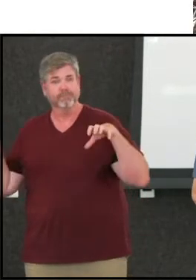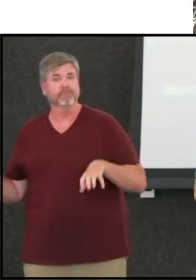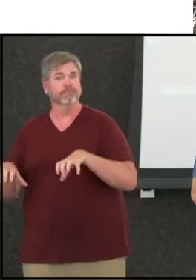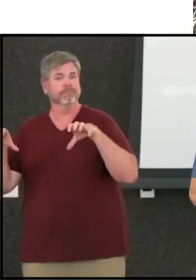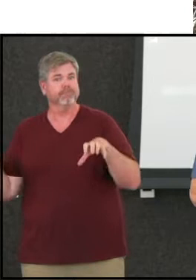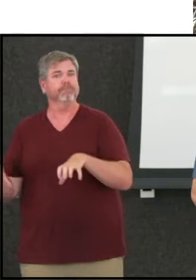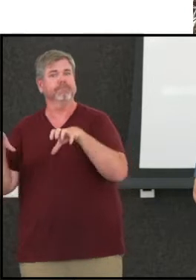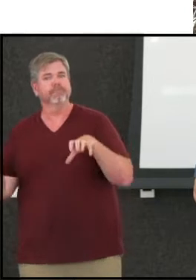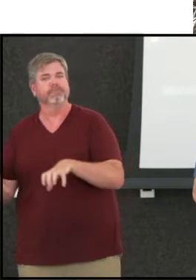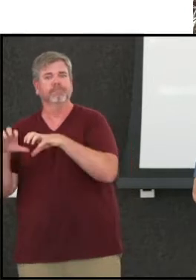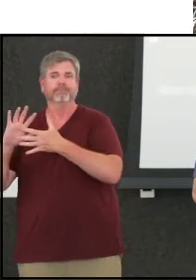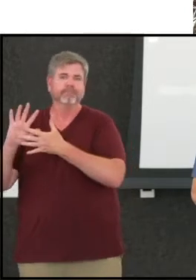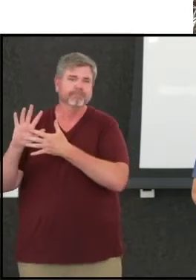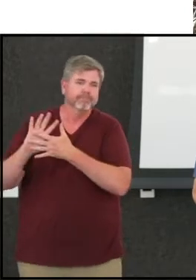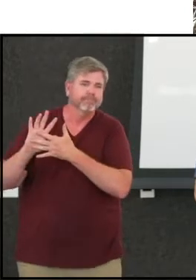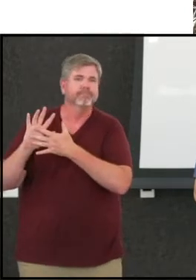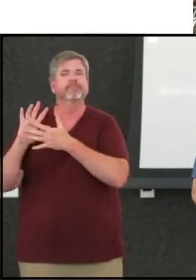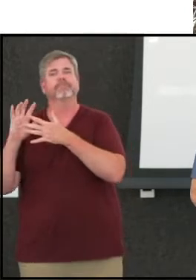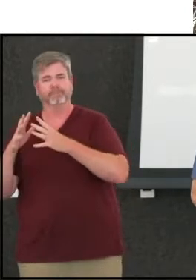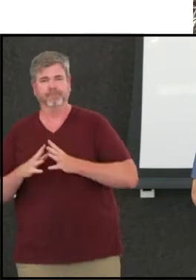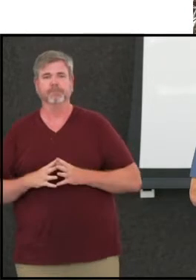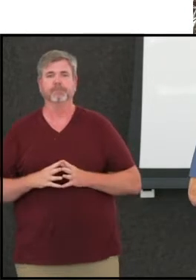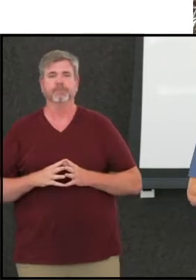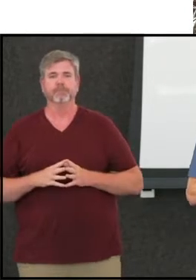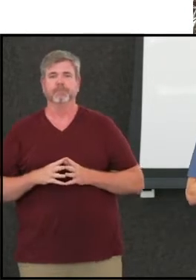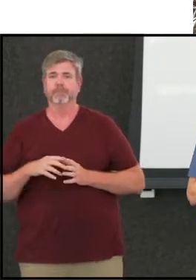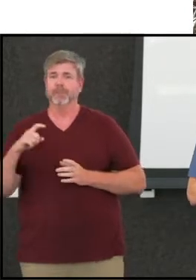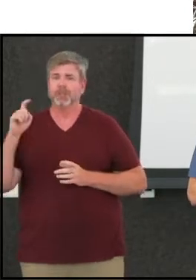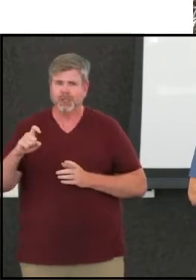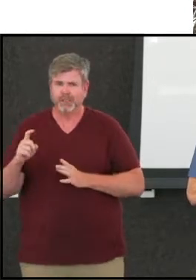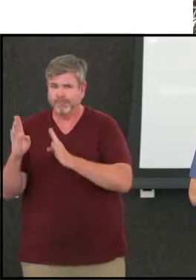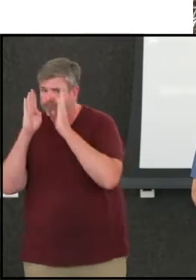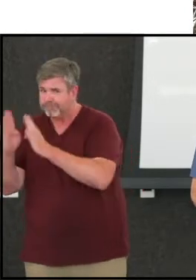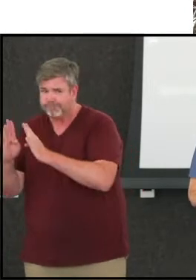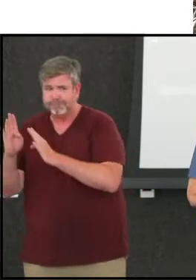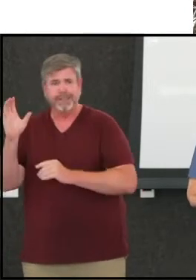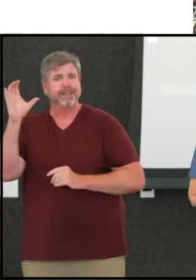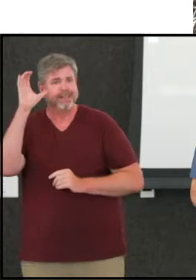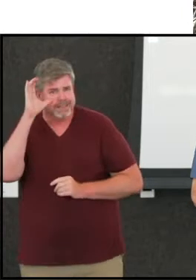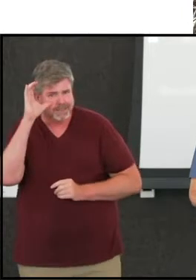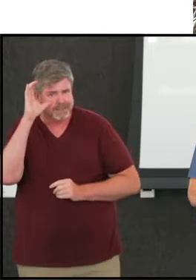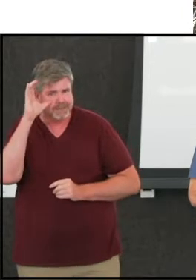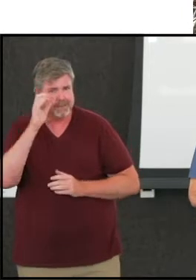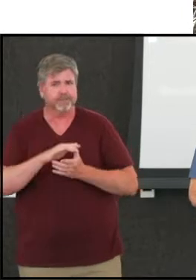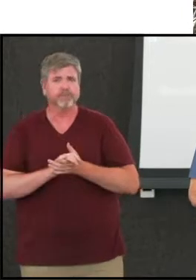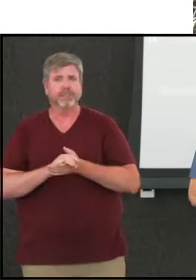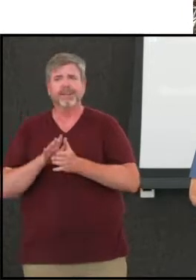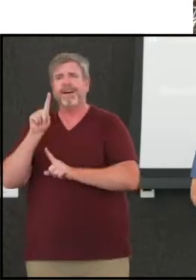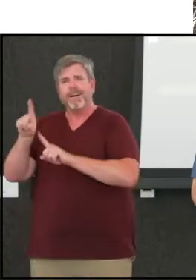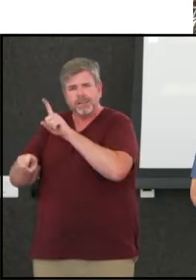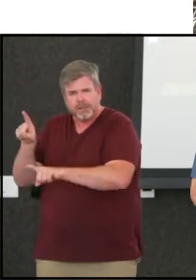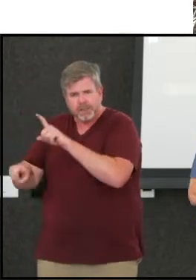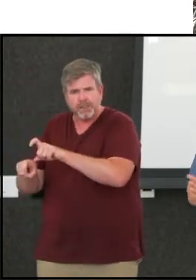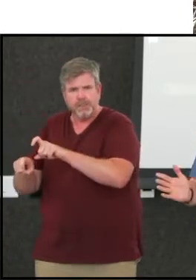today to listen, ask the questions. There is no bad question when it comes to this, and I hope